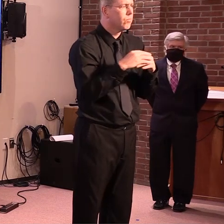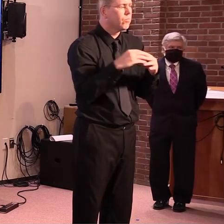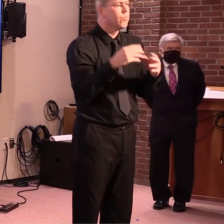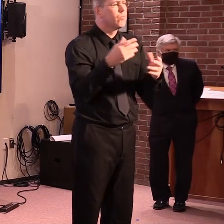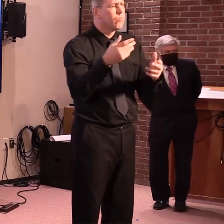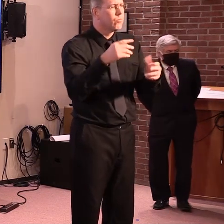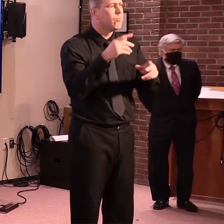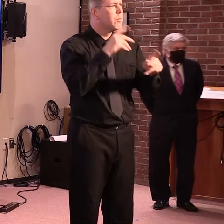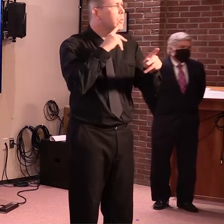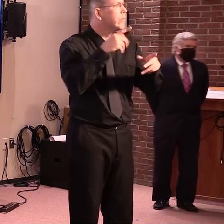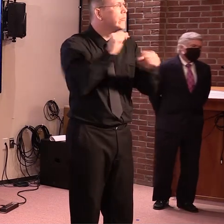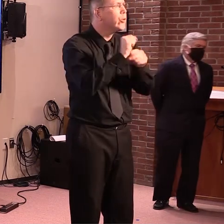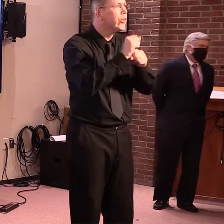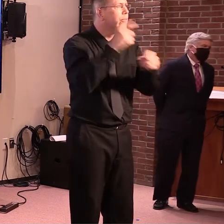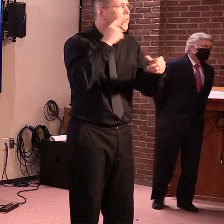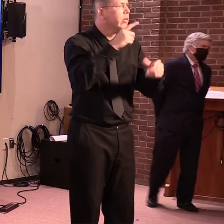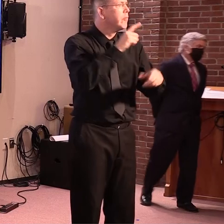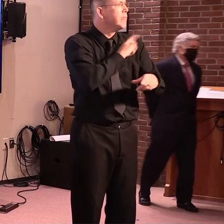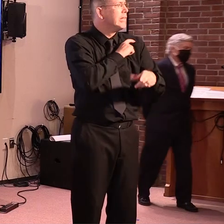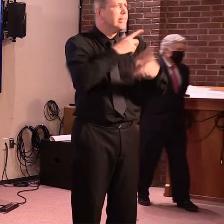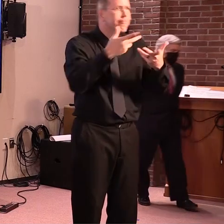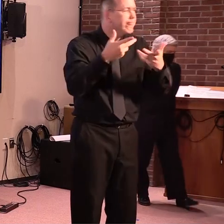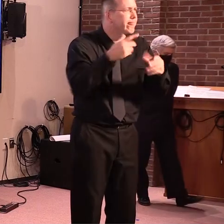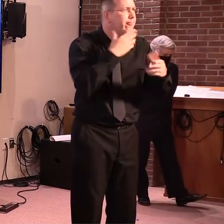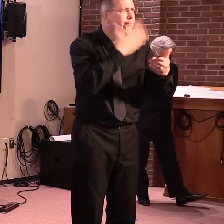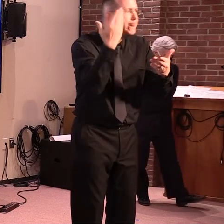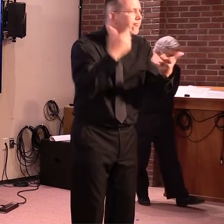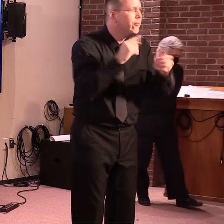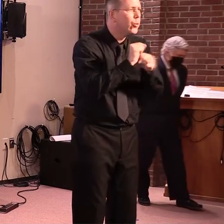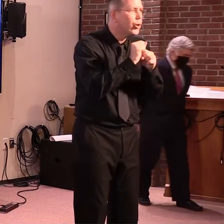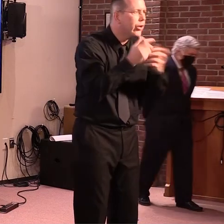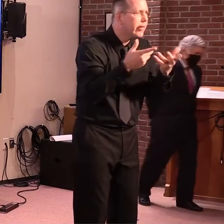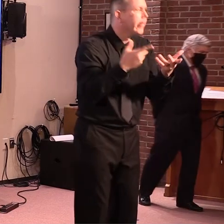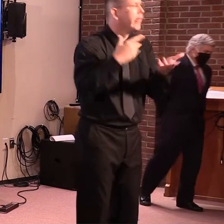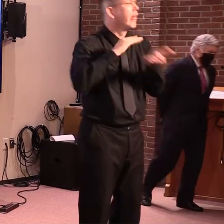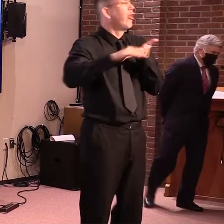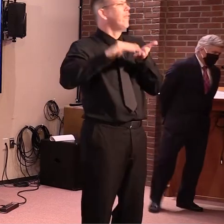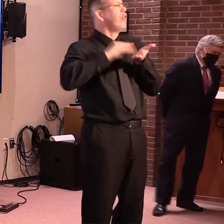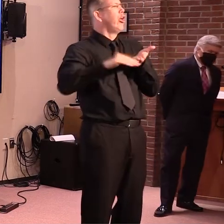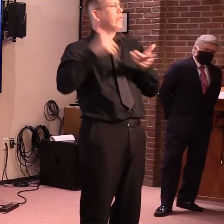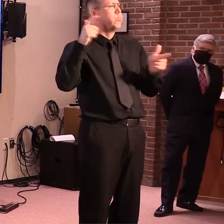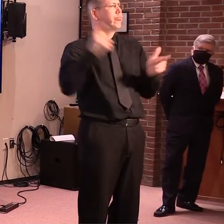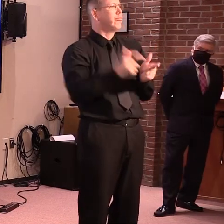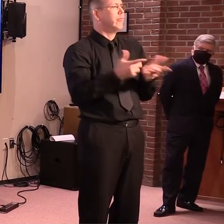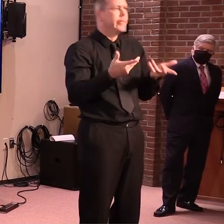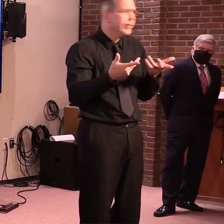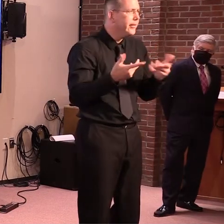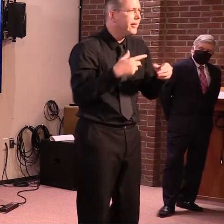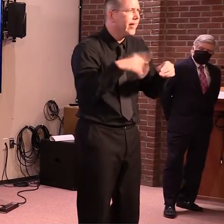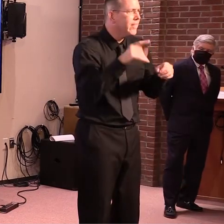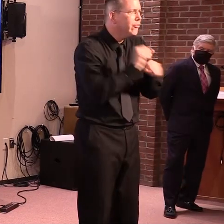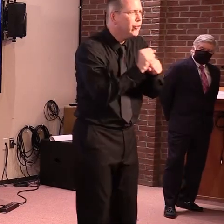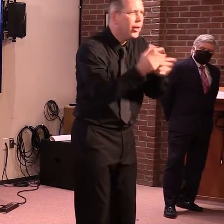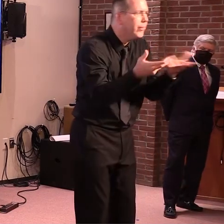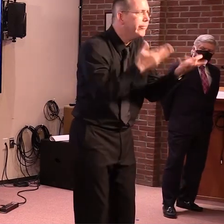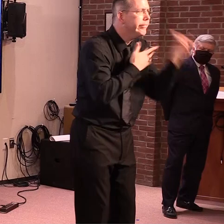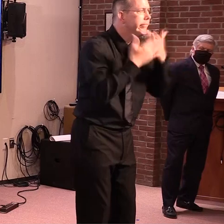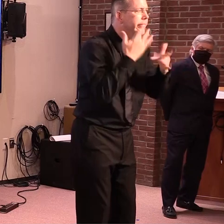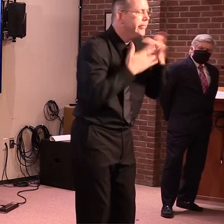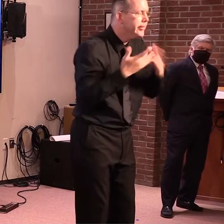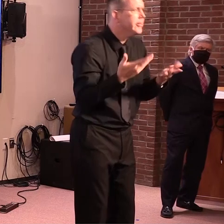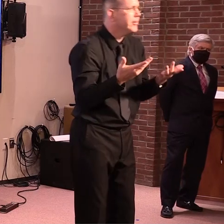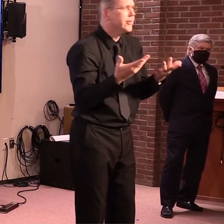and can certainly follow up with that in terms of those individuals. So I can, let me find